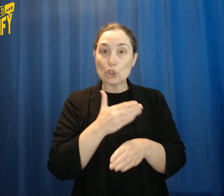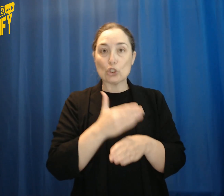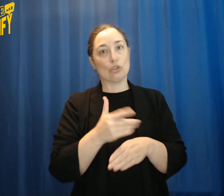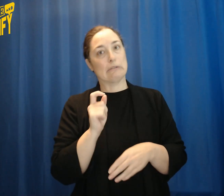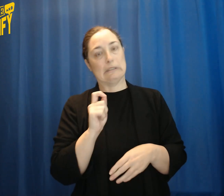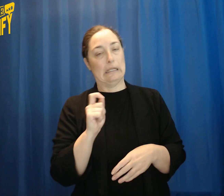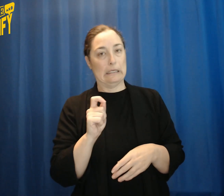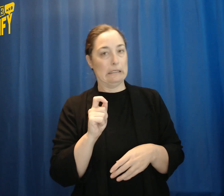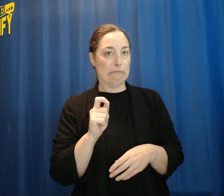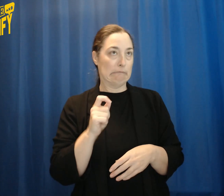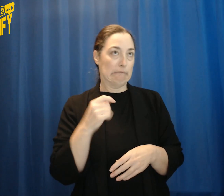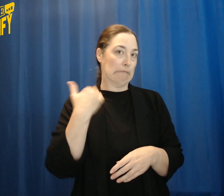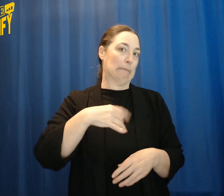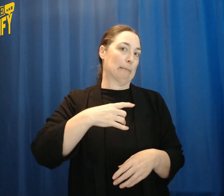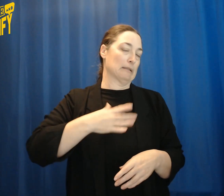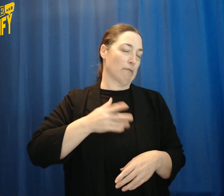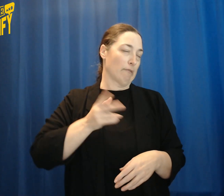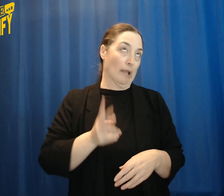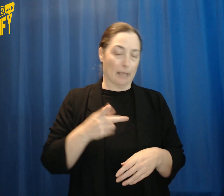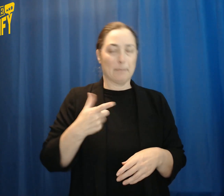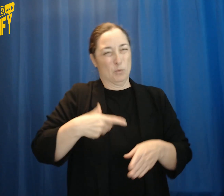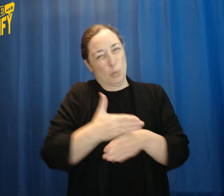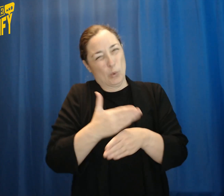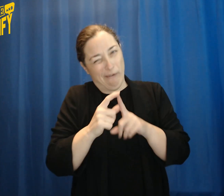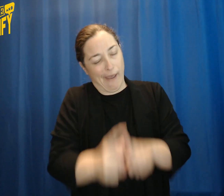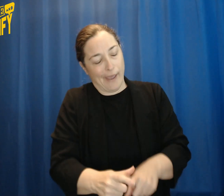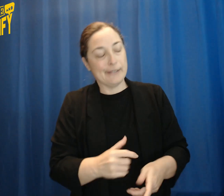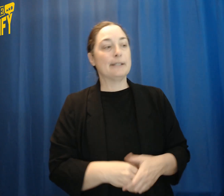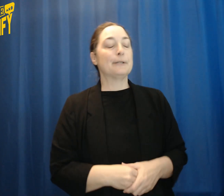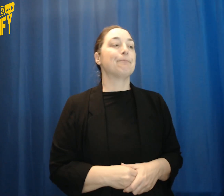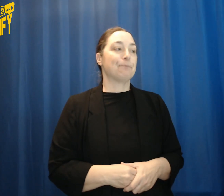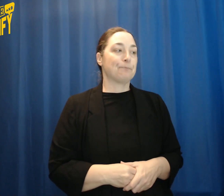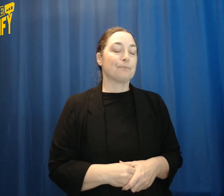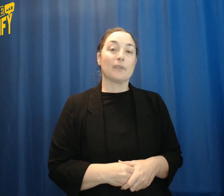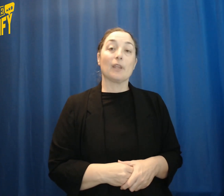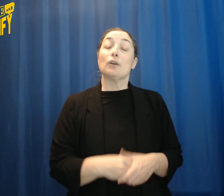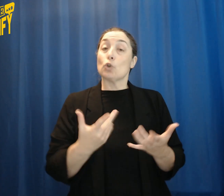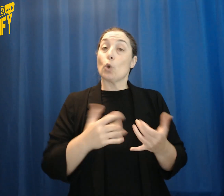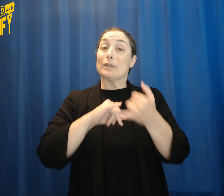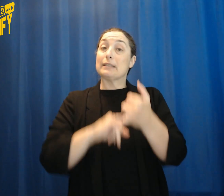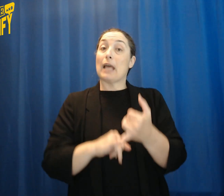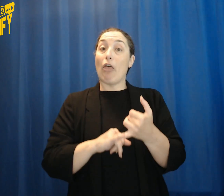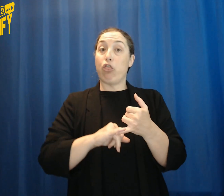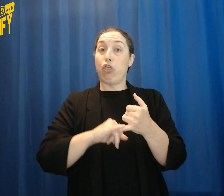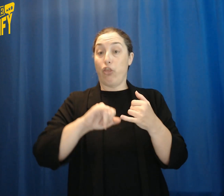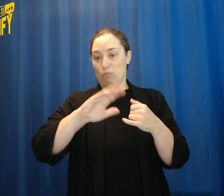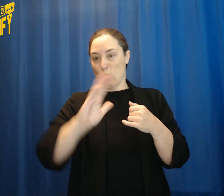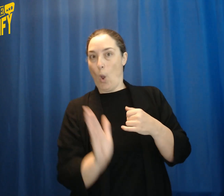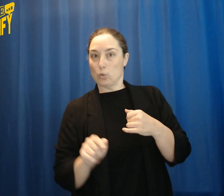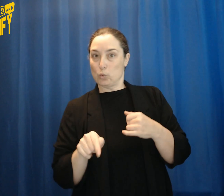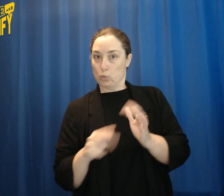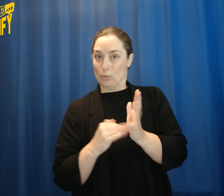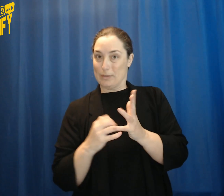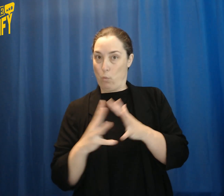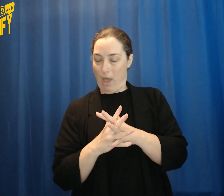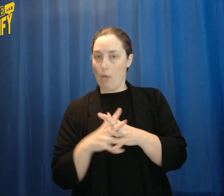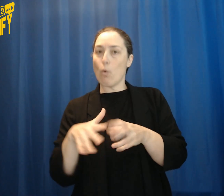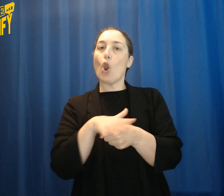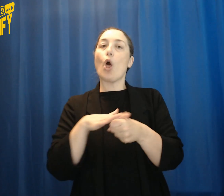work just worked too hard. So I ended up on the south coast of New South Wales, and there the local TAFE had ceramics